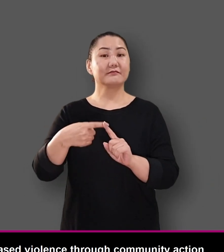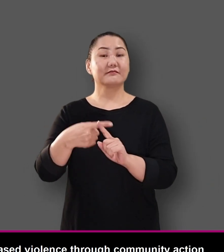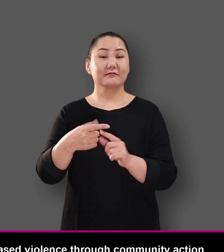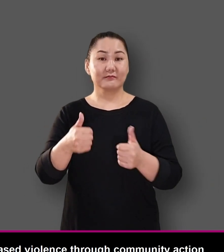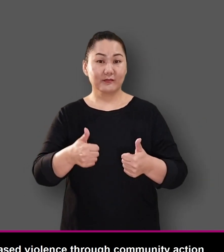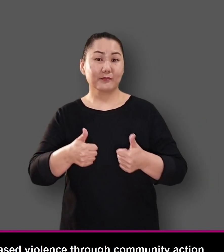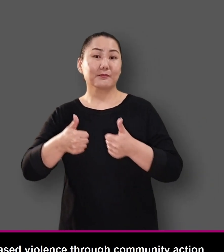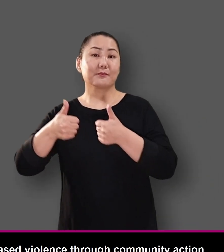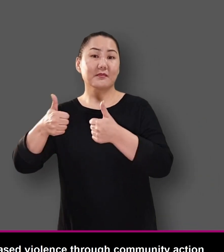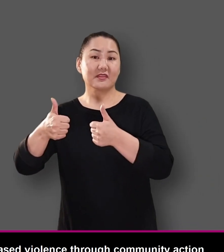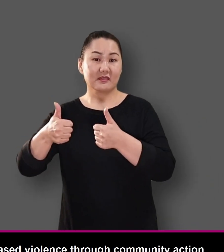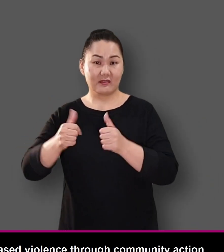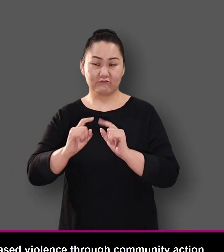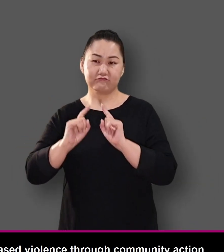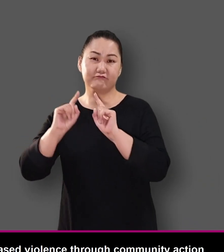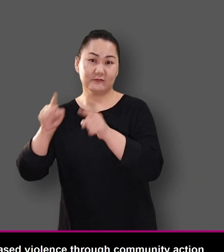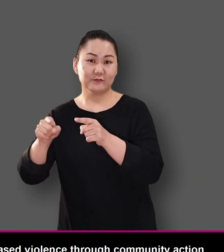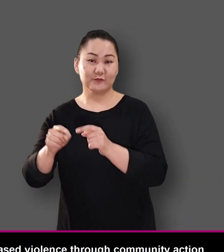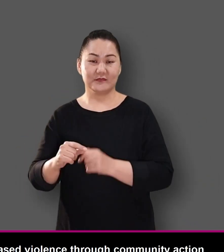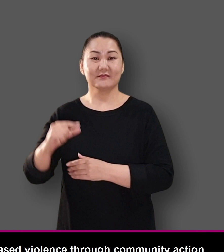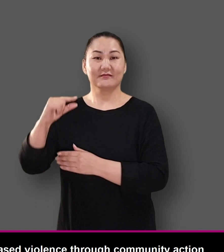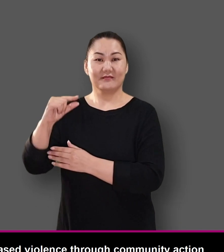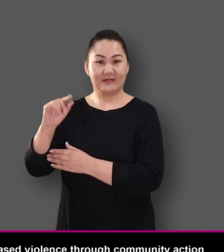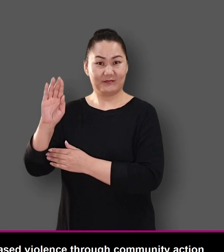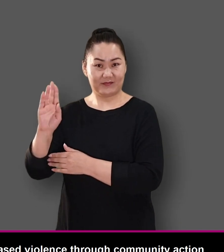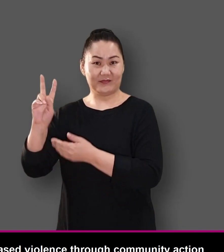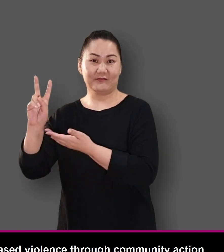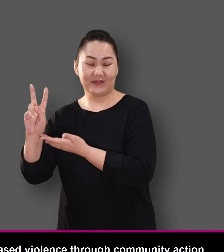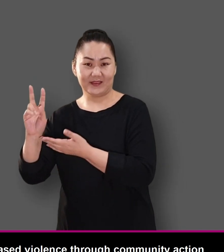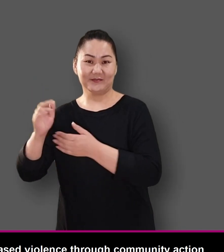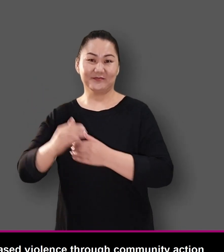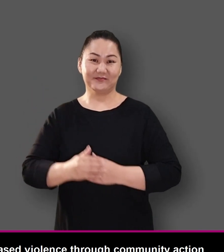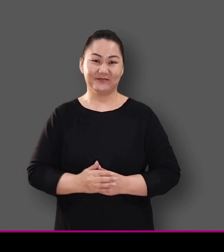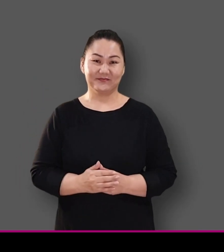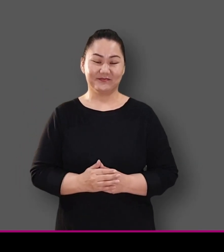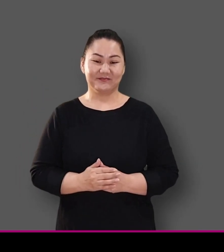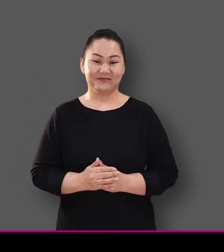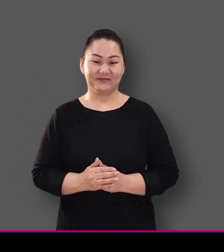For a greater response to gender-based violence, through community action.